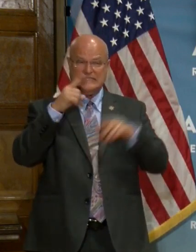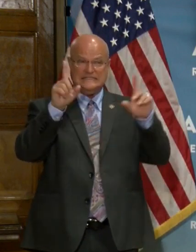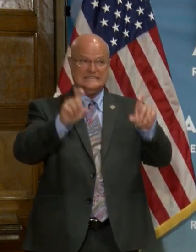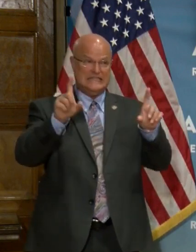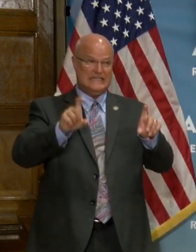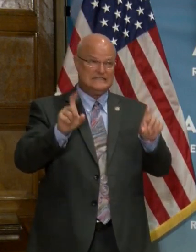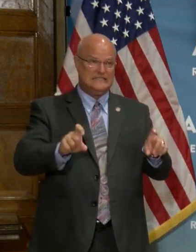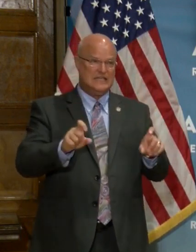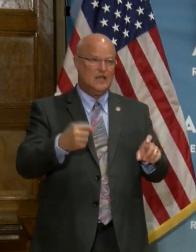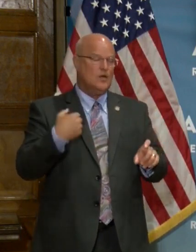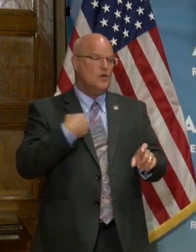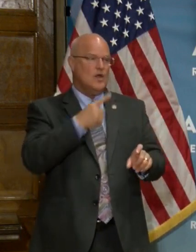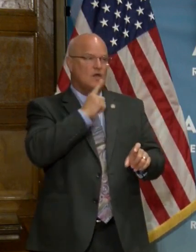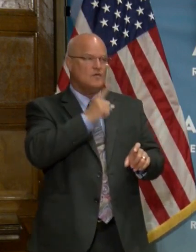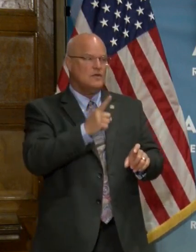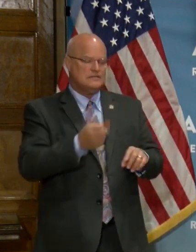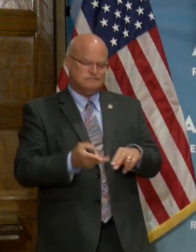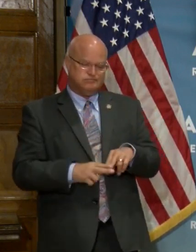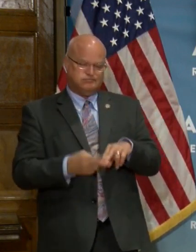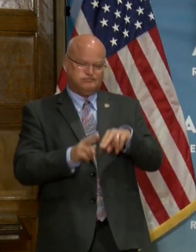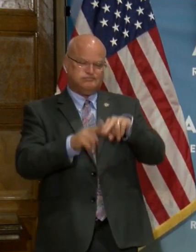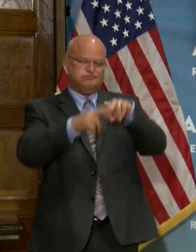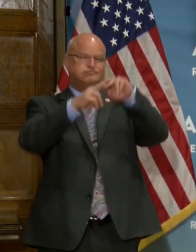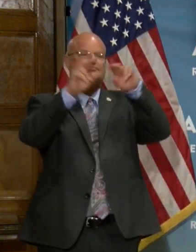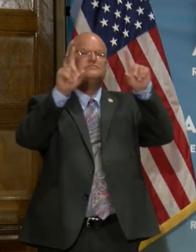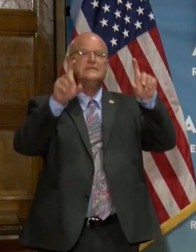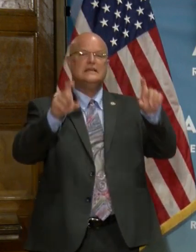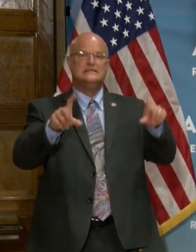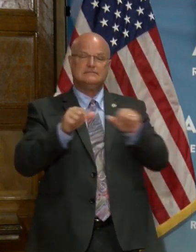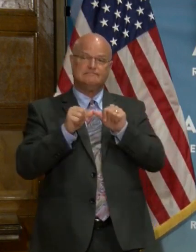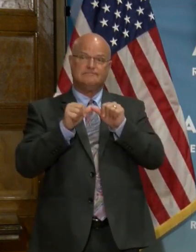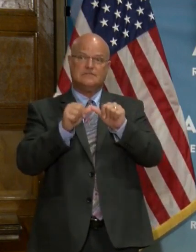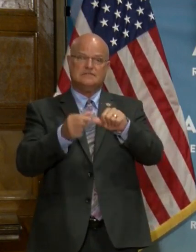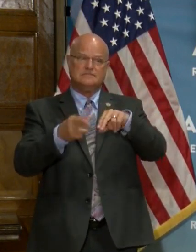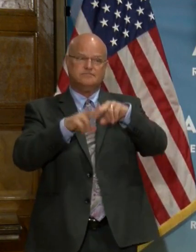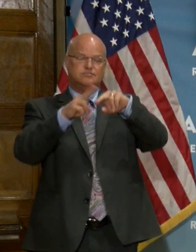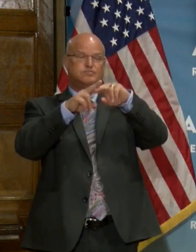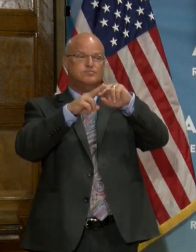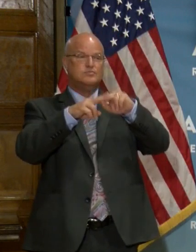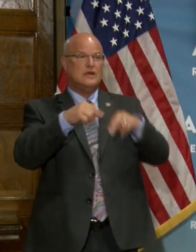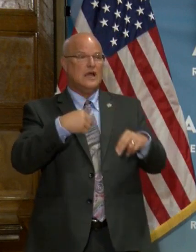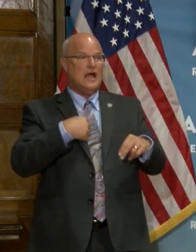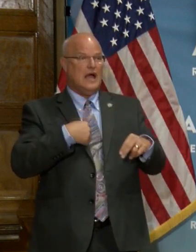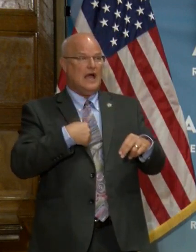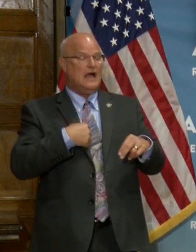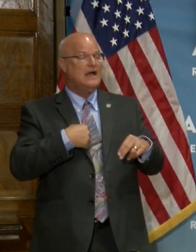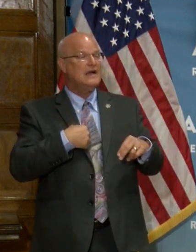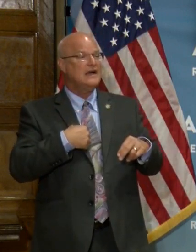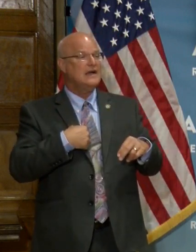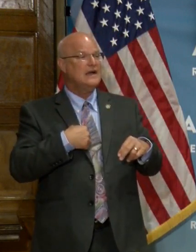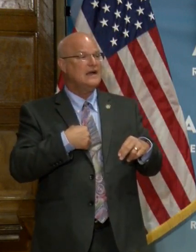testing. We've really scaled up our testing, and we will continue to do that. I'm taking the governor's